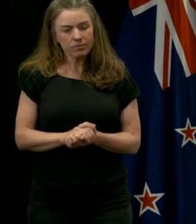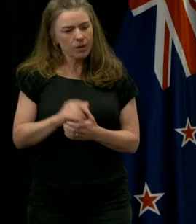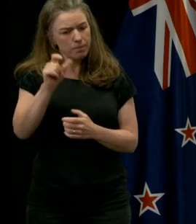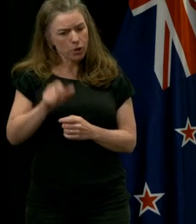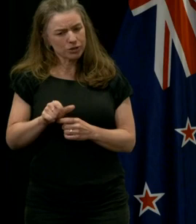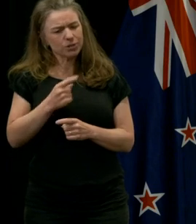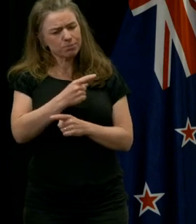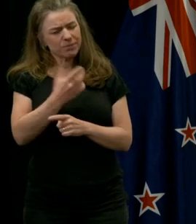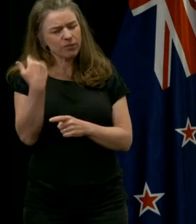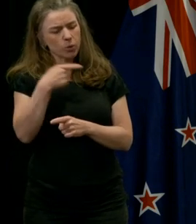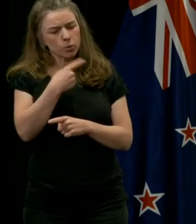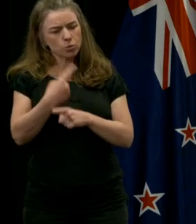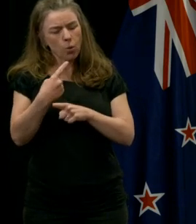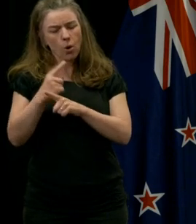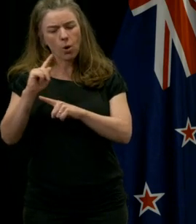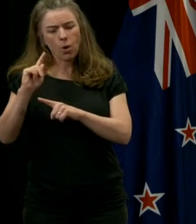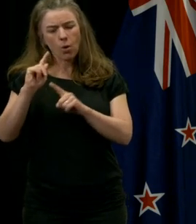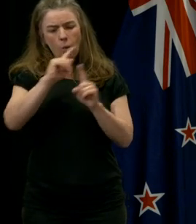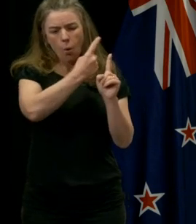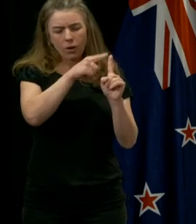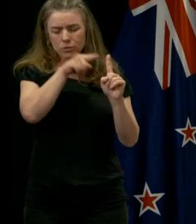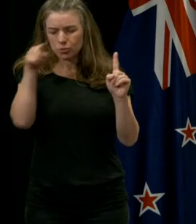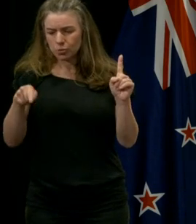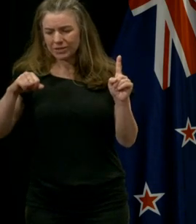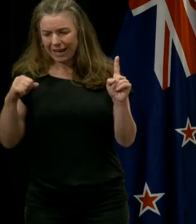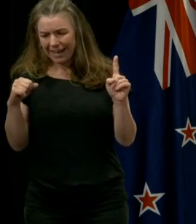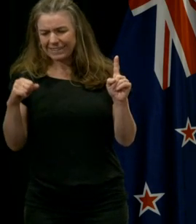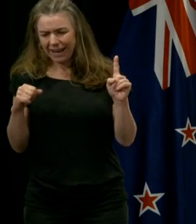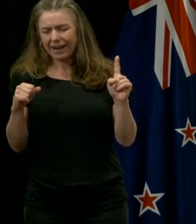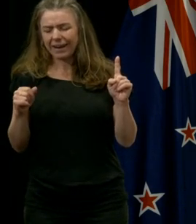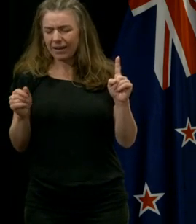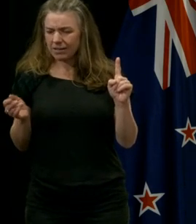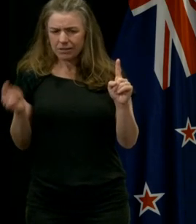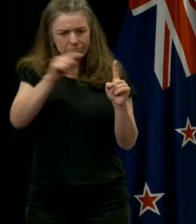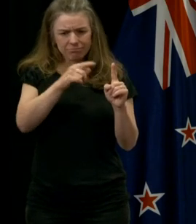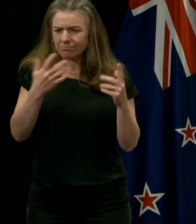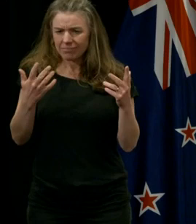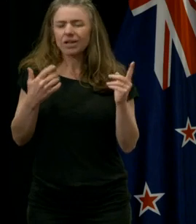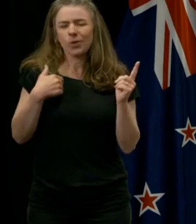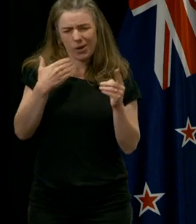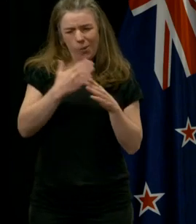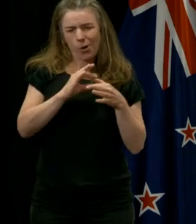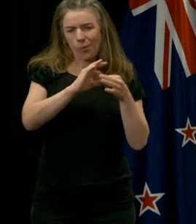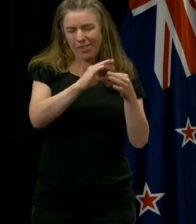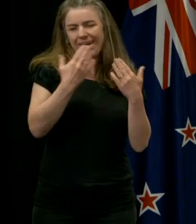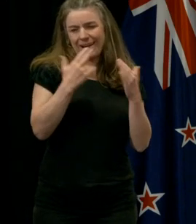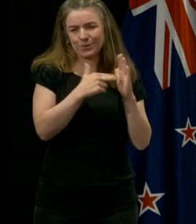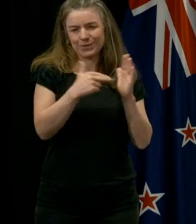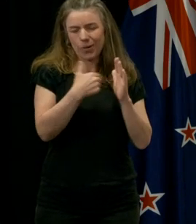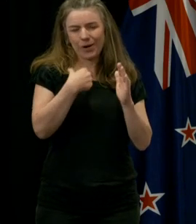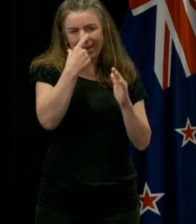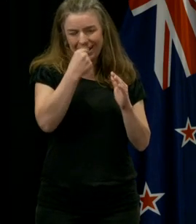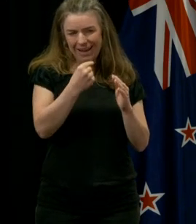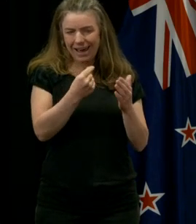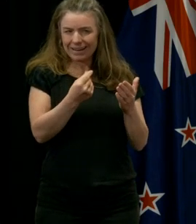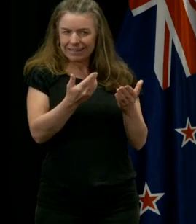same rule apply? Will we see a few more of those flights, say, on Thursday and Friday? Yeah, well, look, we've been working with Air New Zealand and we can get a good sense of what is actually